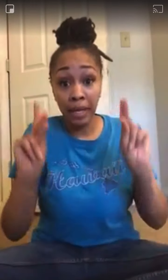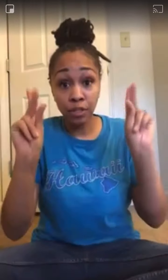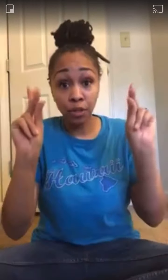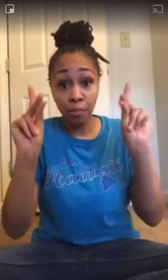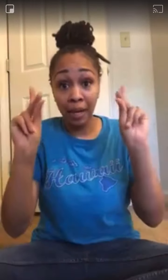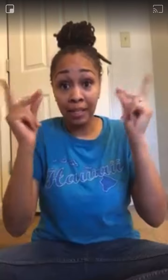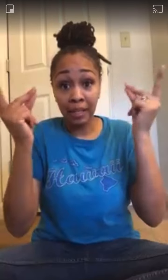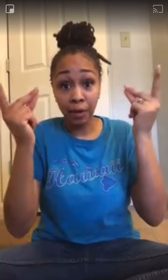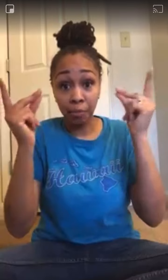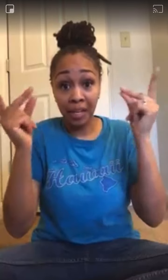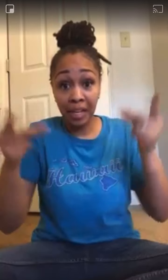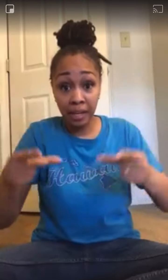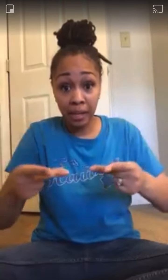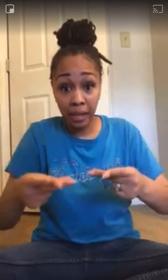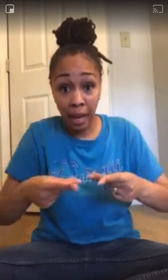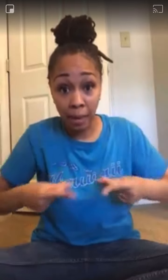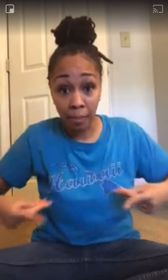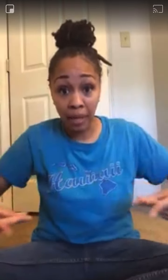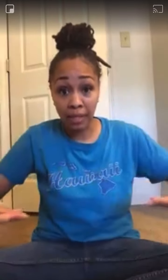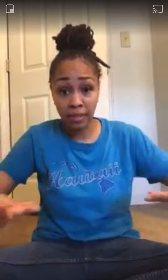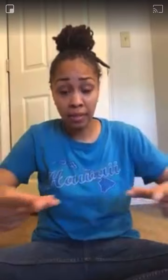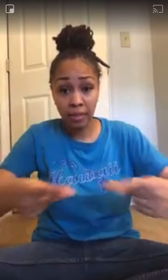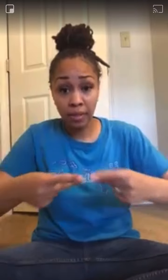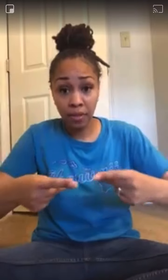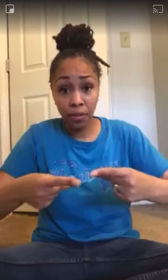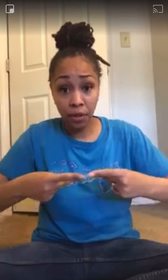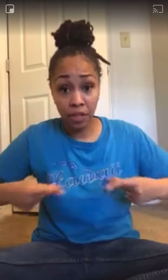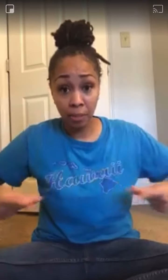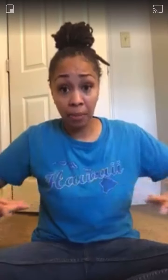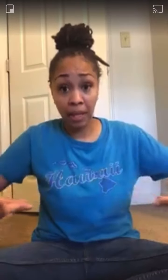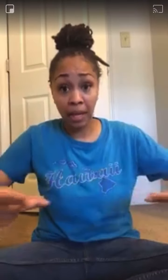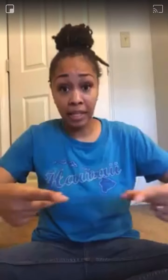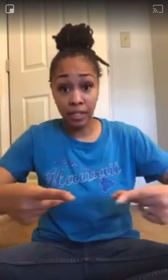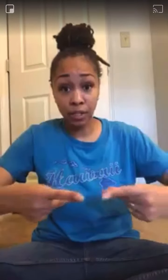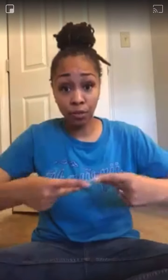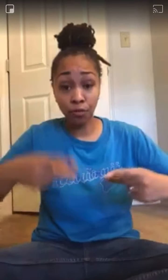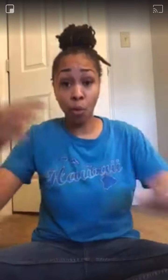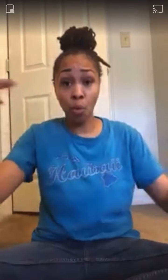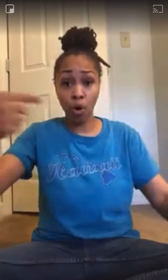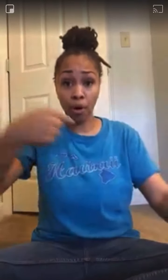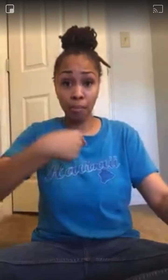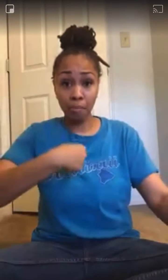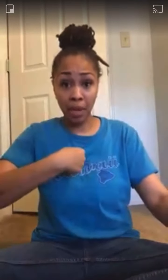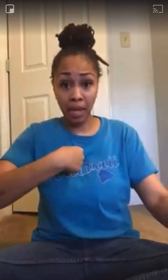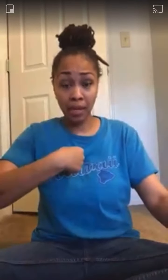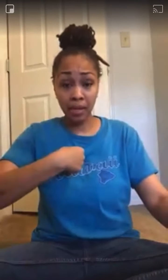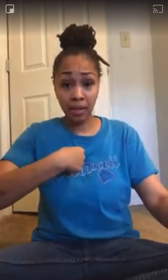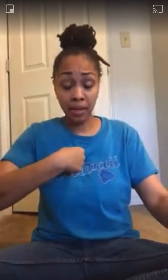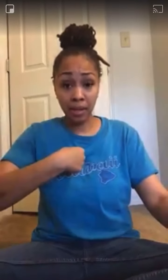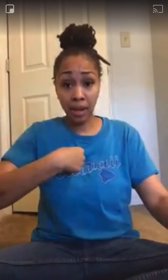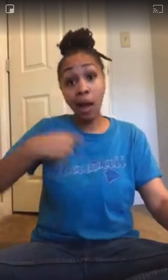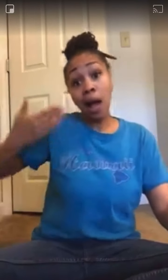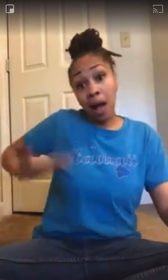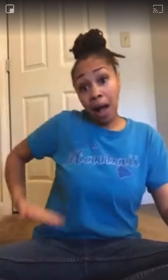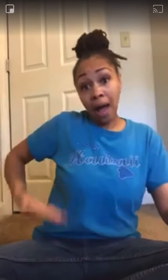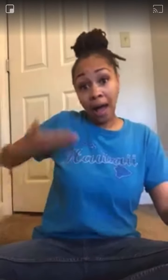so you're making the letter P and place. There's a place for me. I'm